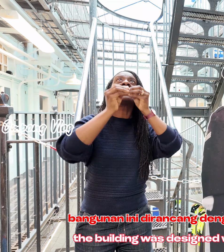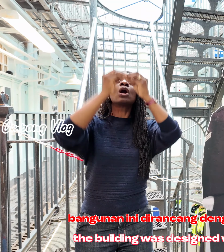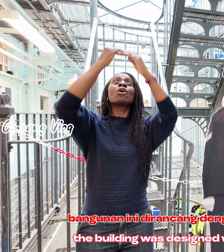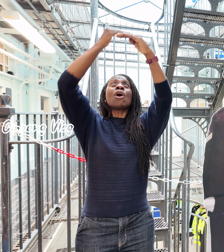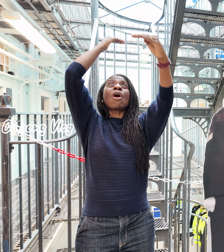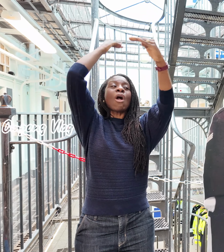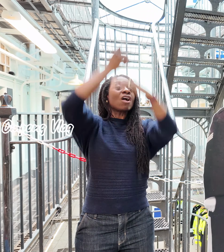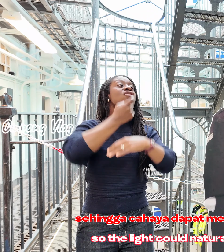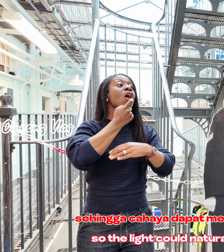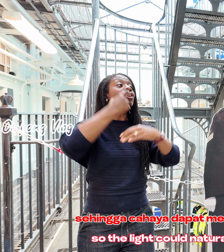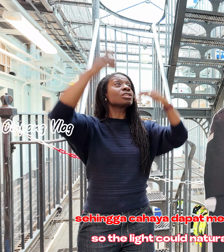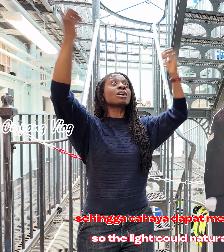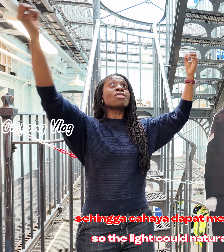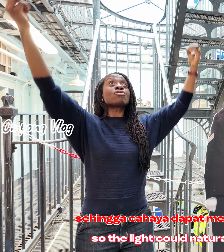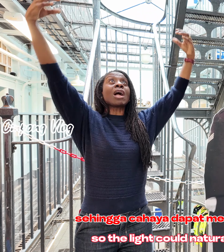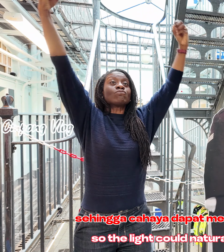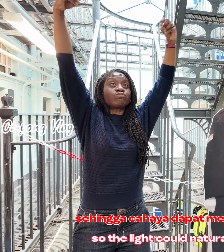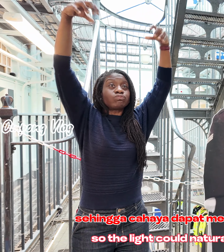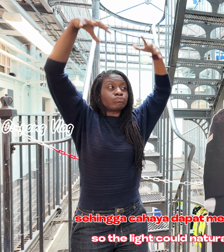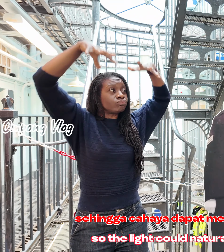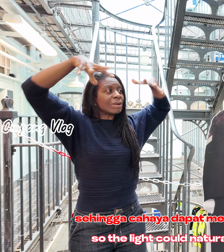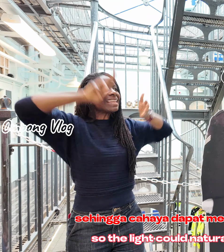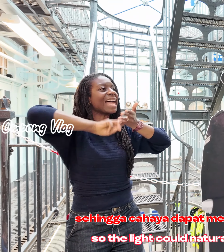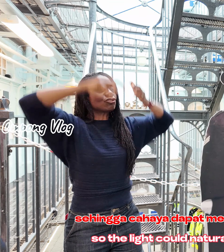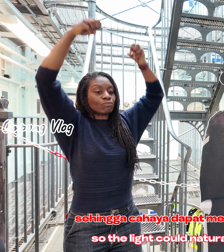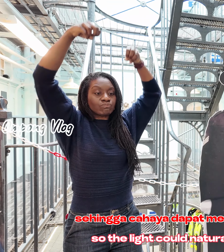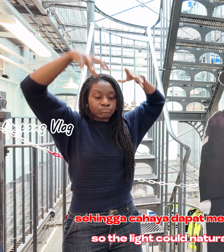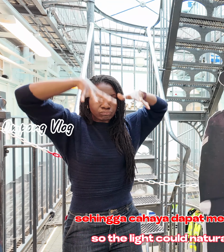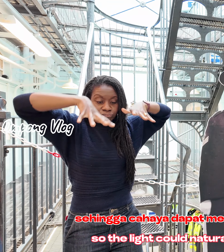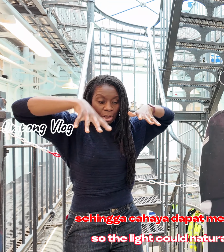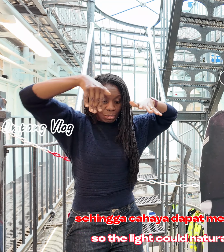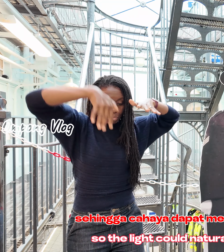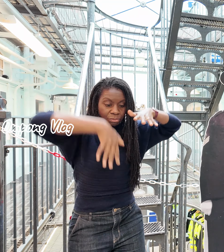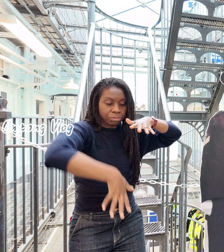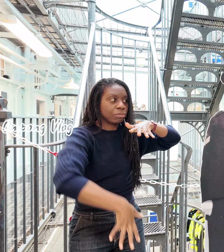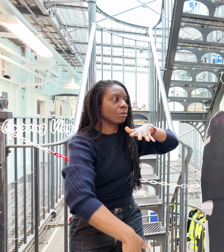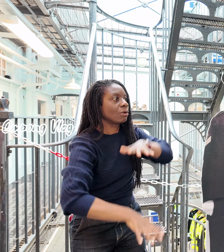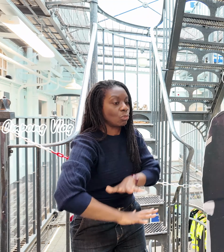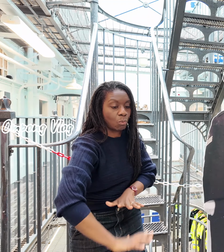roof so that the light could naturally travel through.